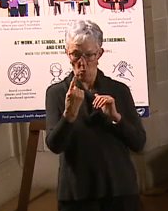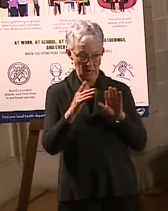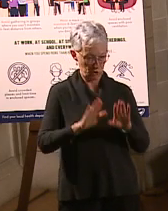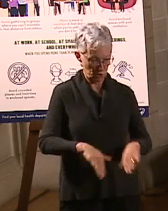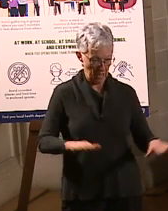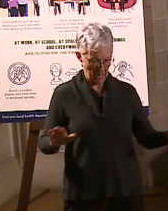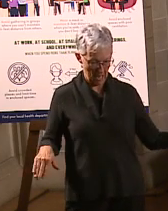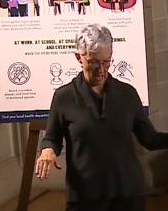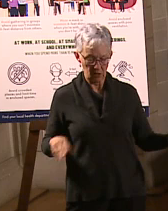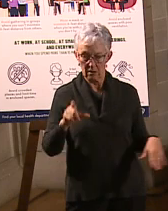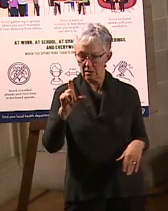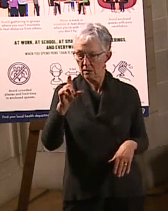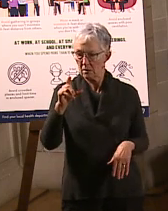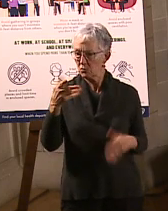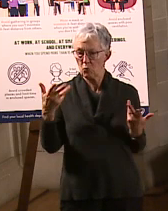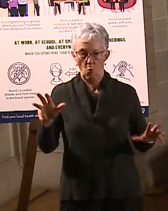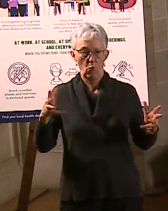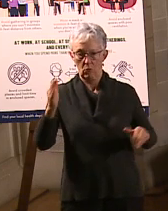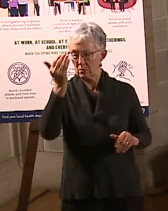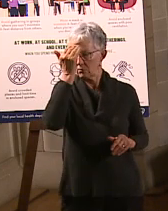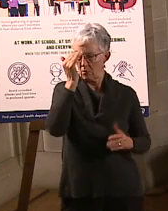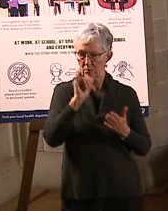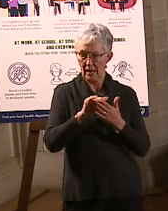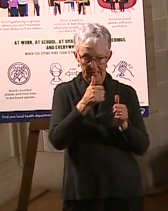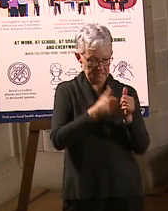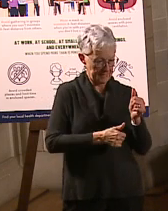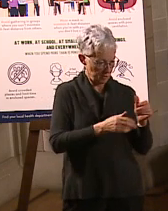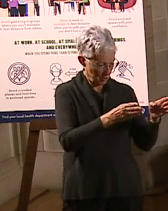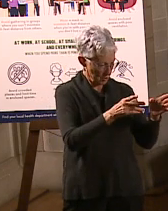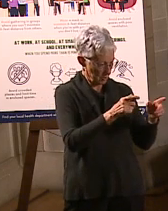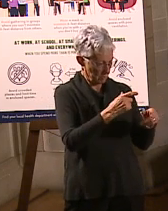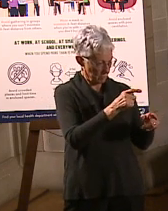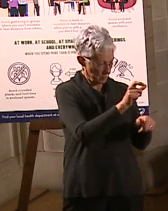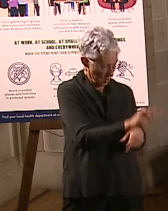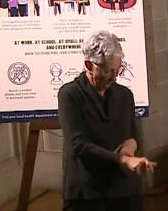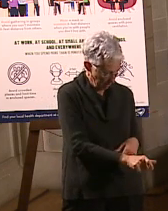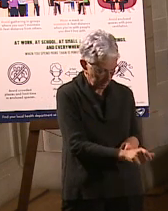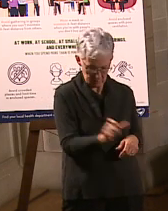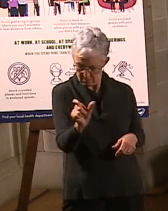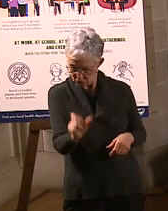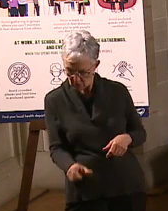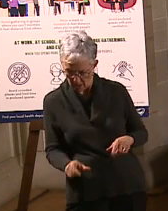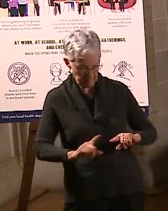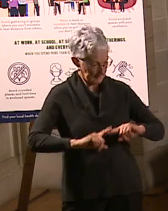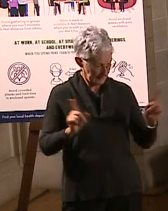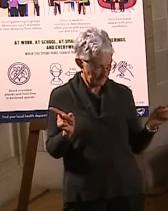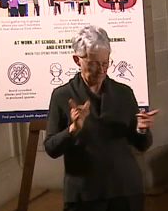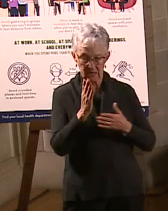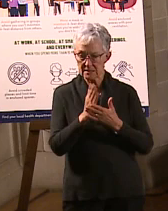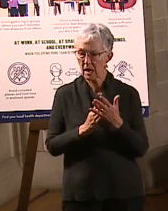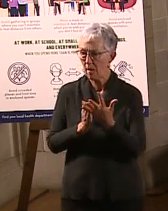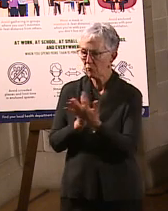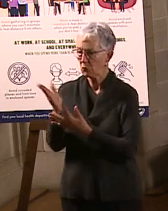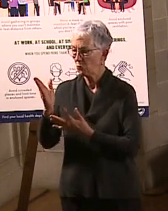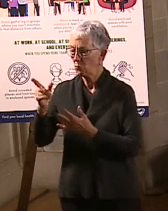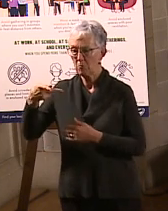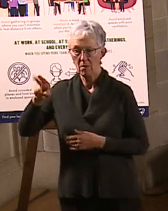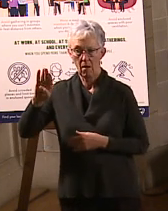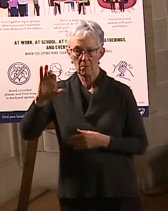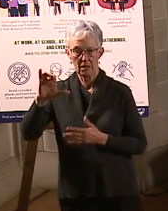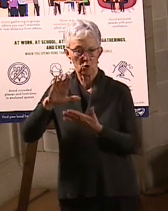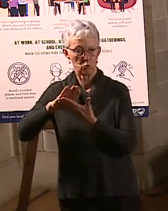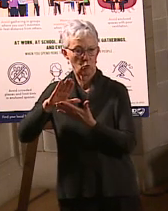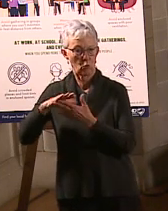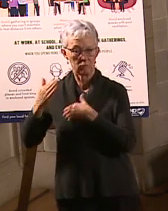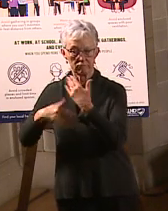school isn't going to be the same for each child. And some just sail through public school like it's meant for them, and